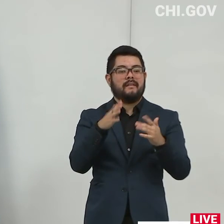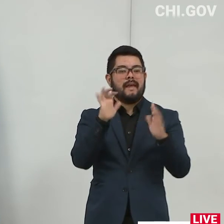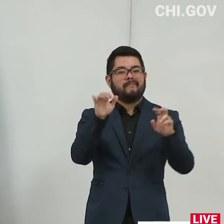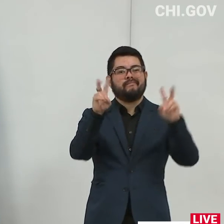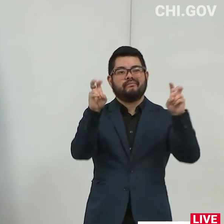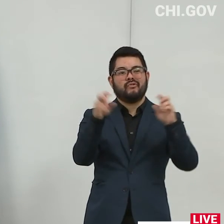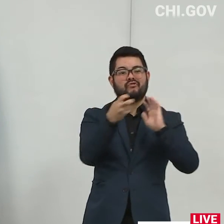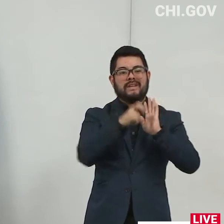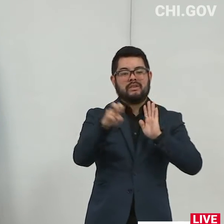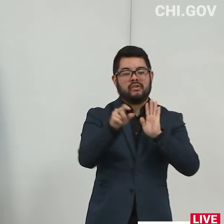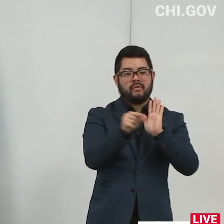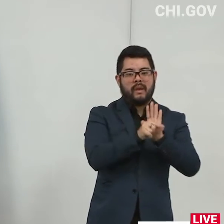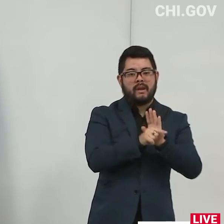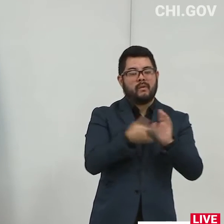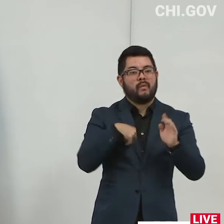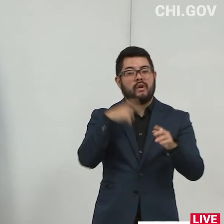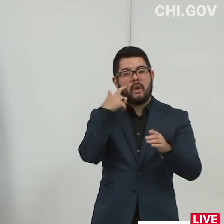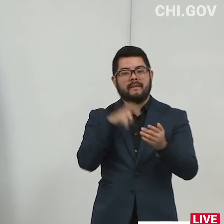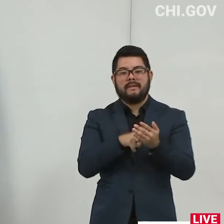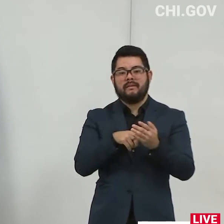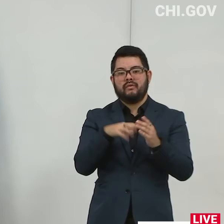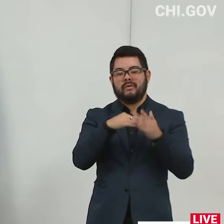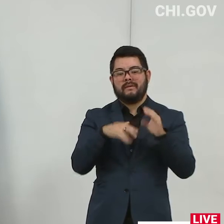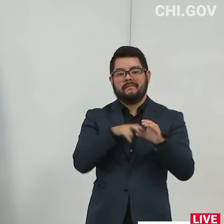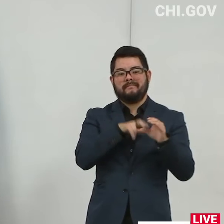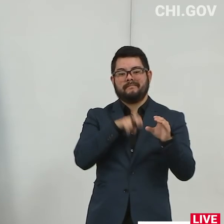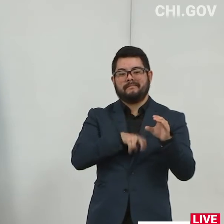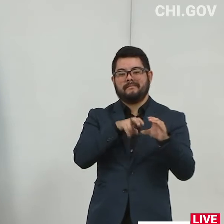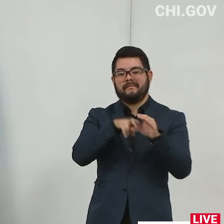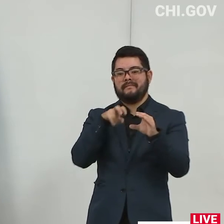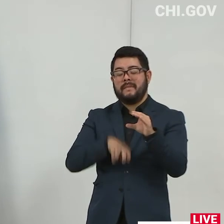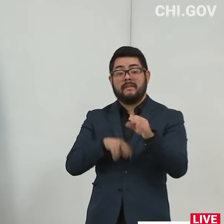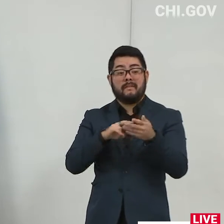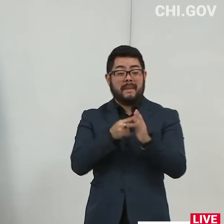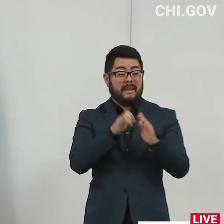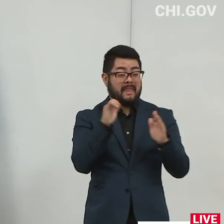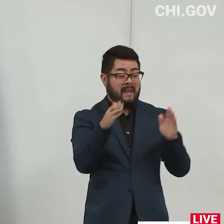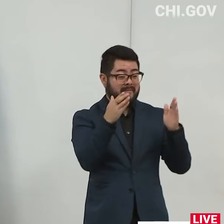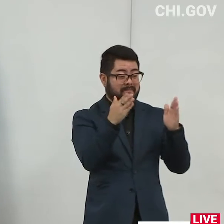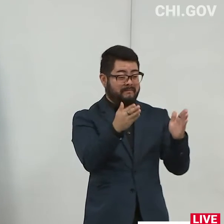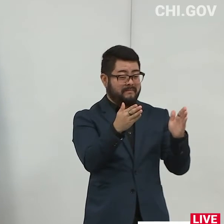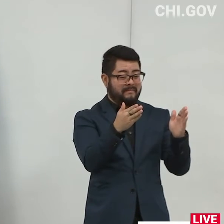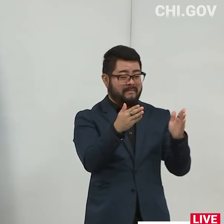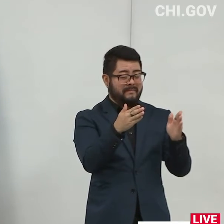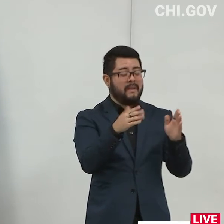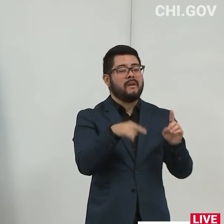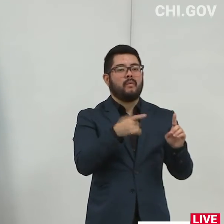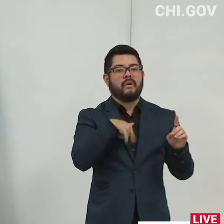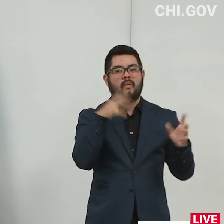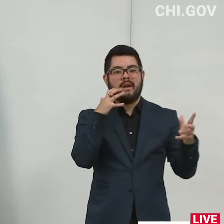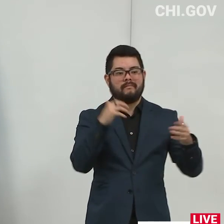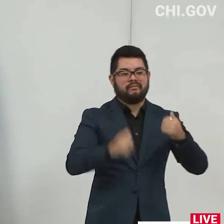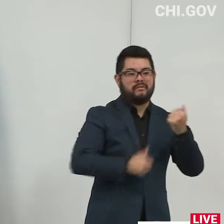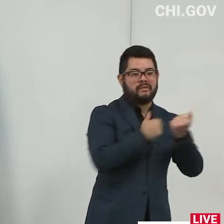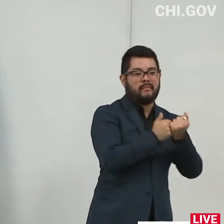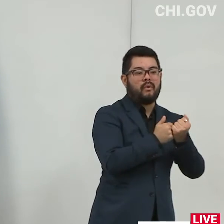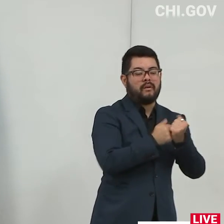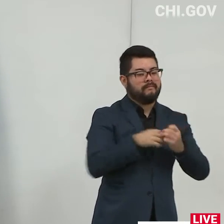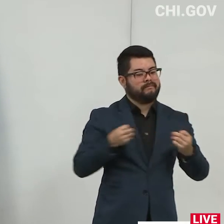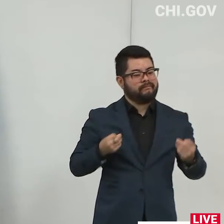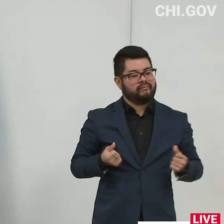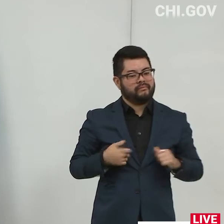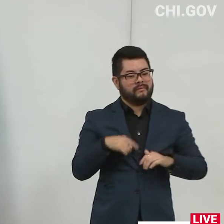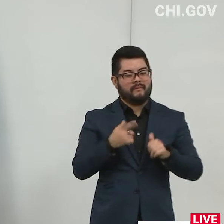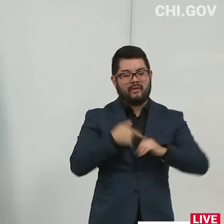And so we're targeting groups, and we're targeting specific groups of students to make sure that they're there on day one. So again, any help